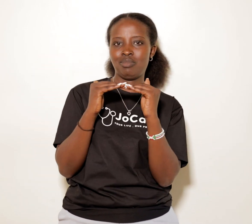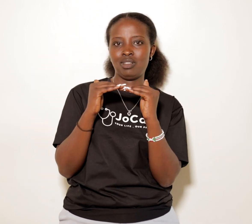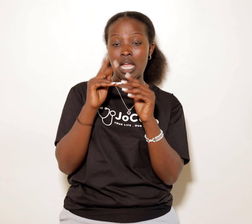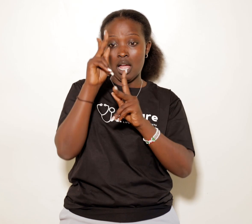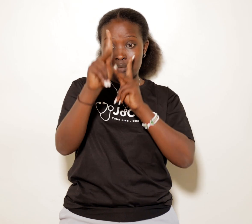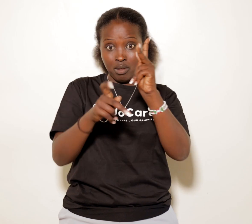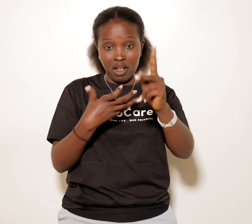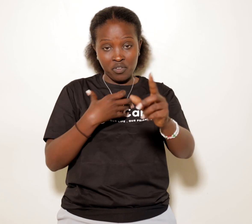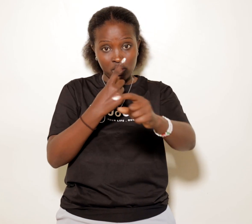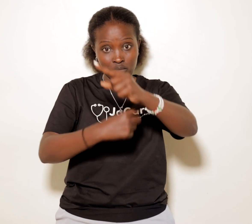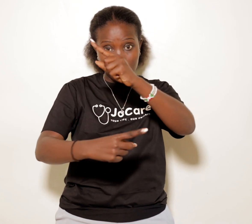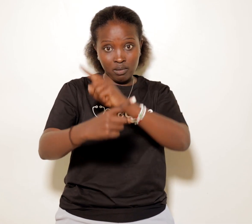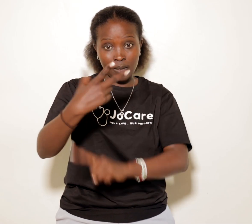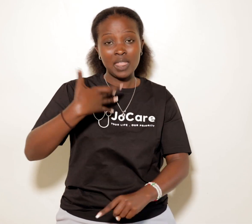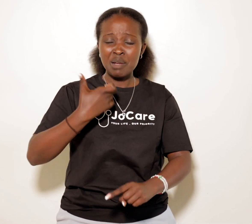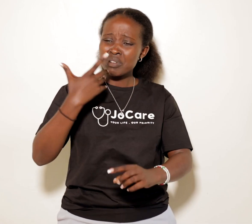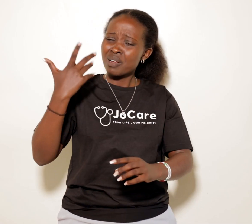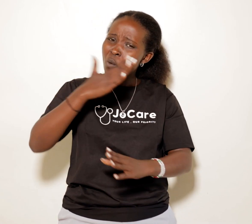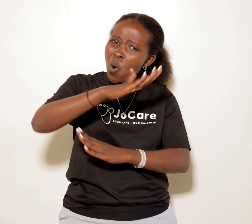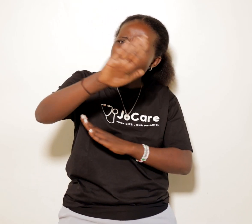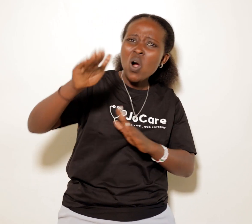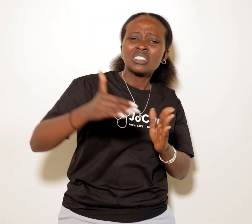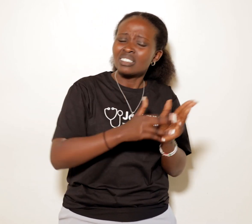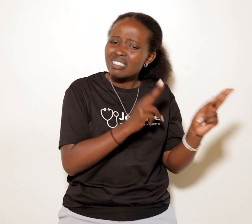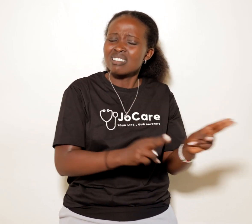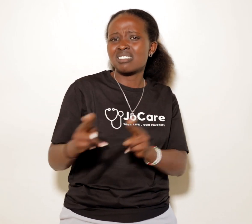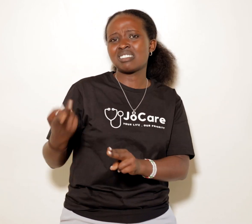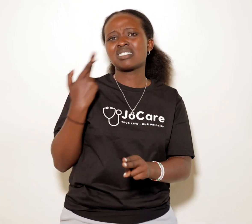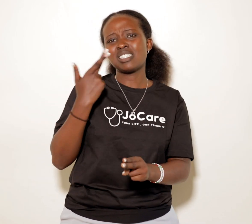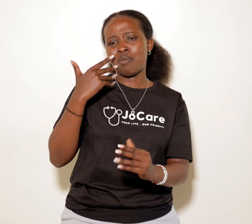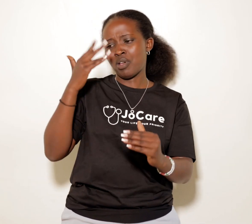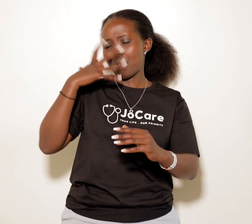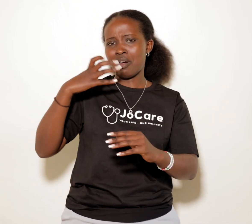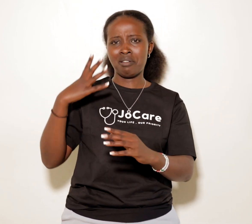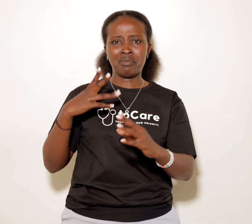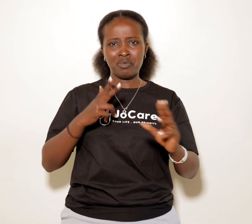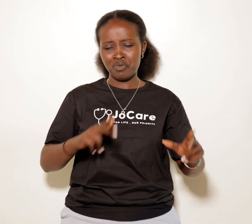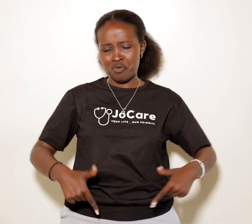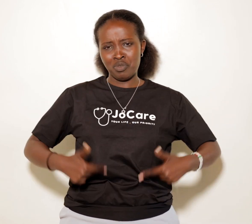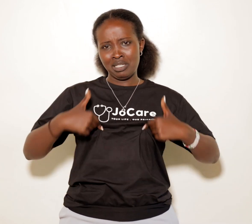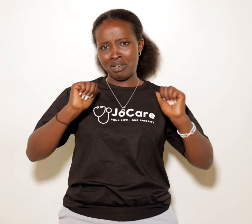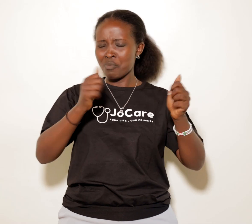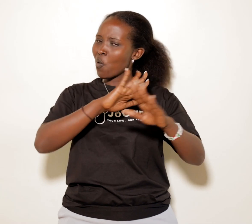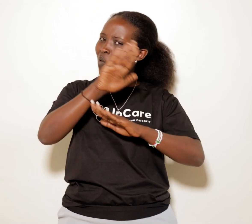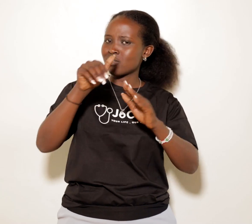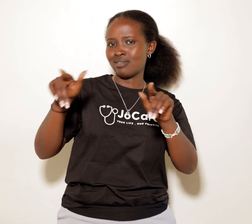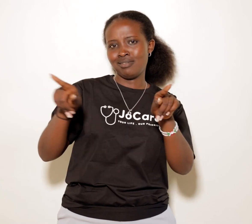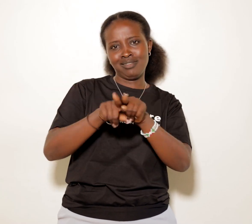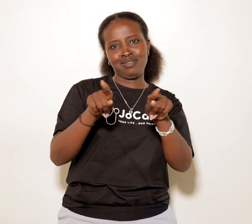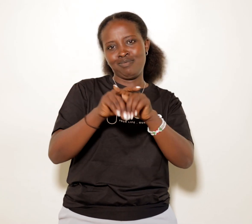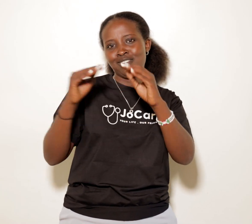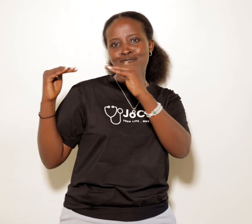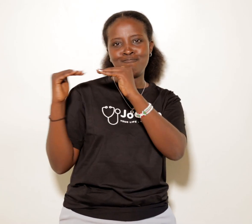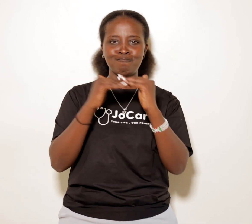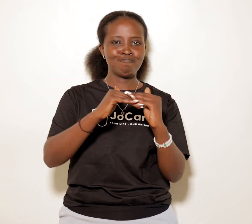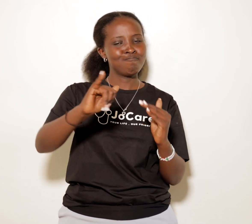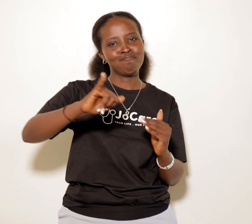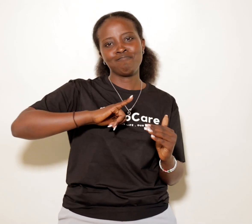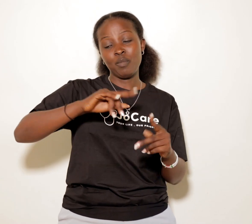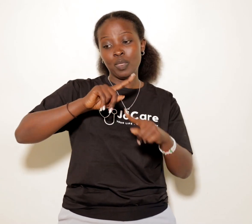with disabilities are like a normal person. Yeah, it's a normal person. They can have some kind of limitation, but they are normal like other